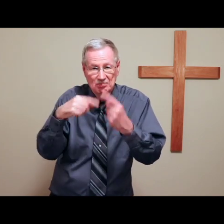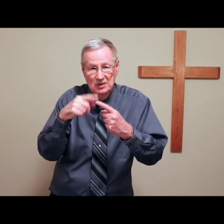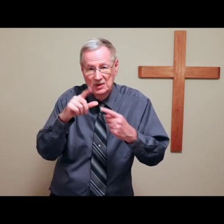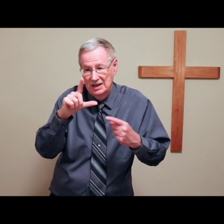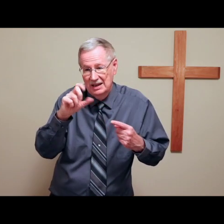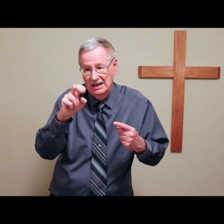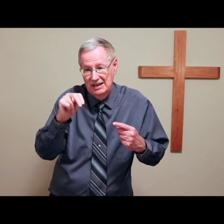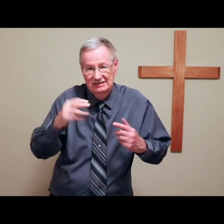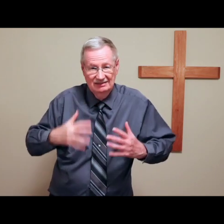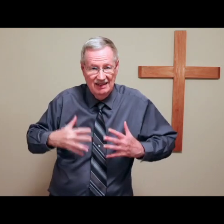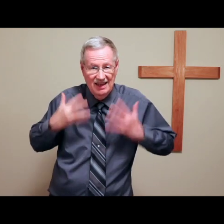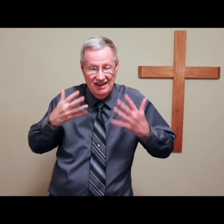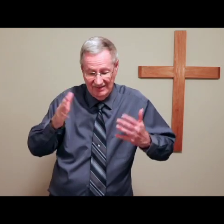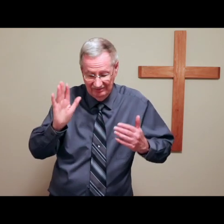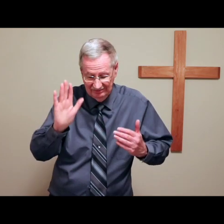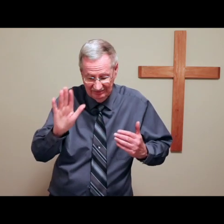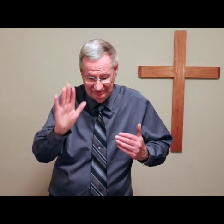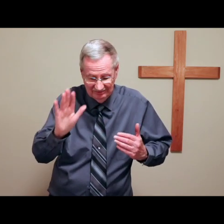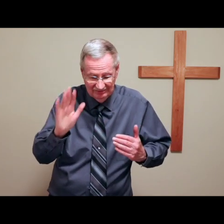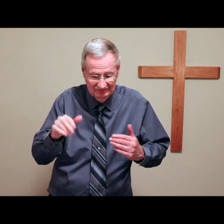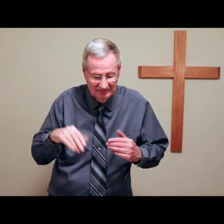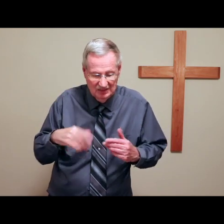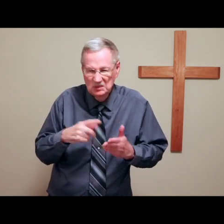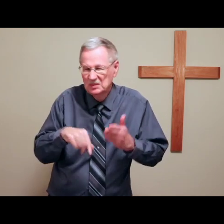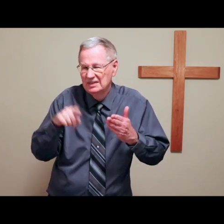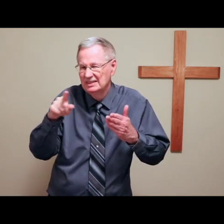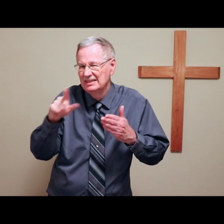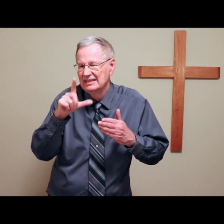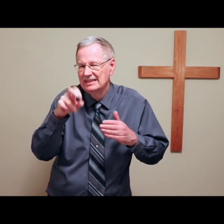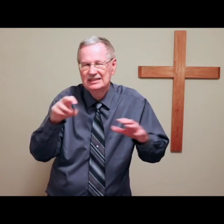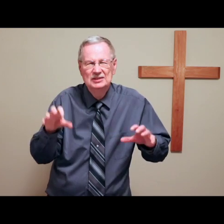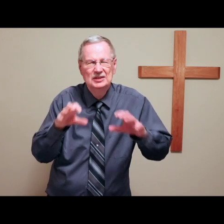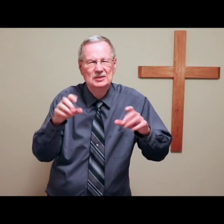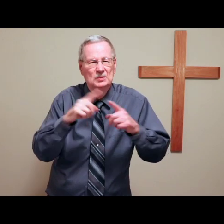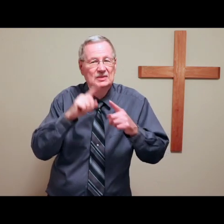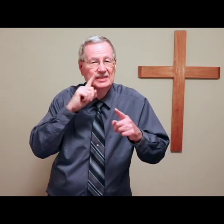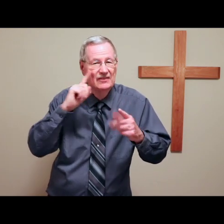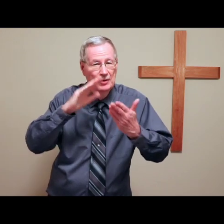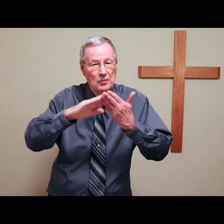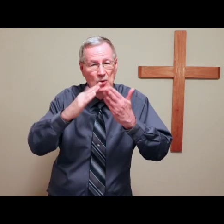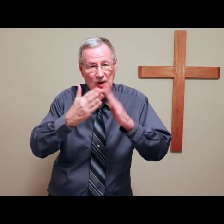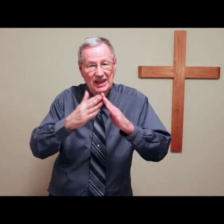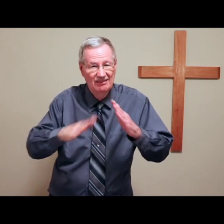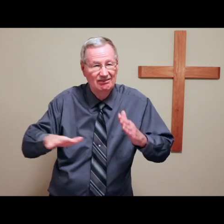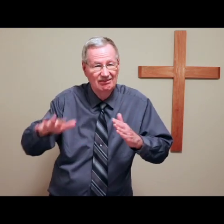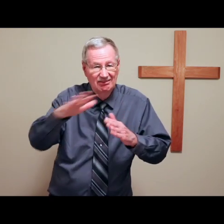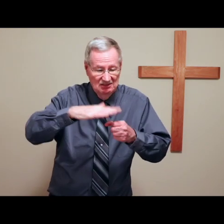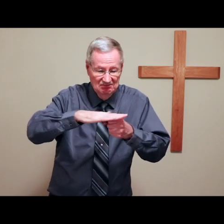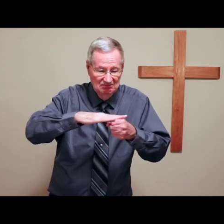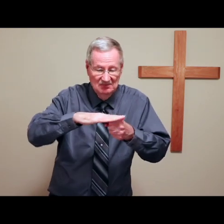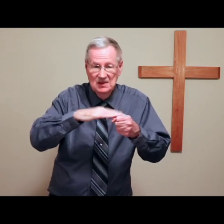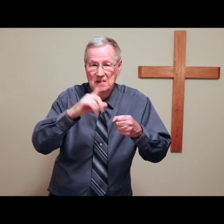about Len's life, what he has done for the deaf community,